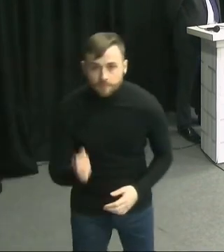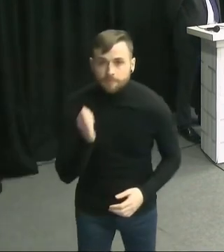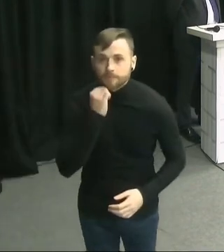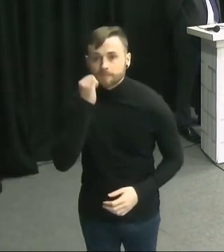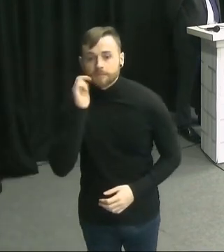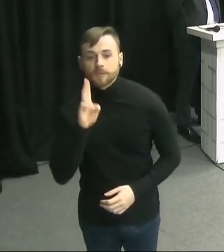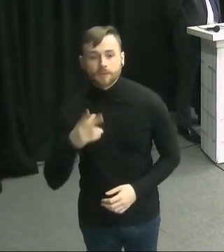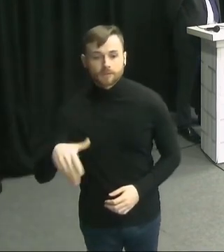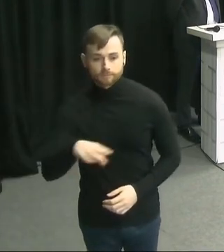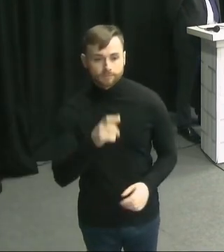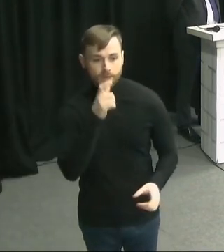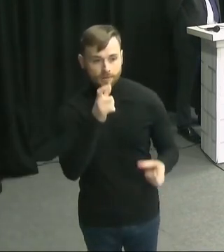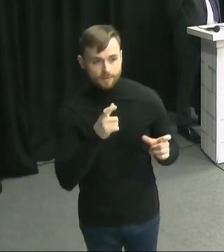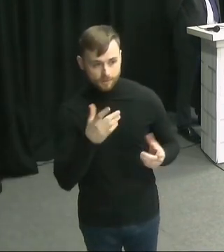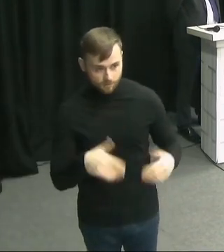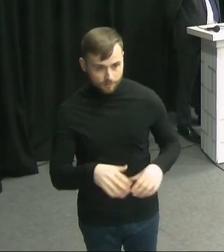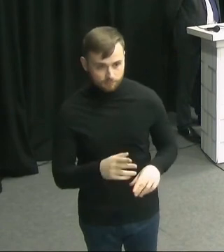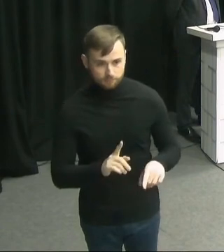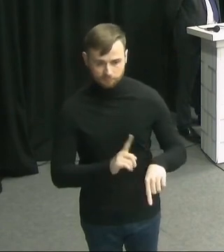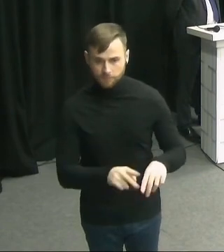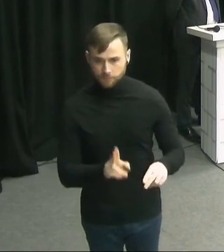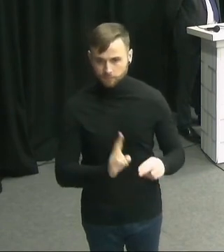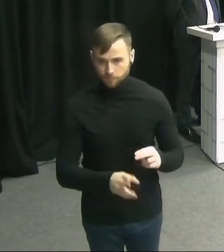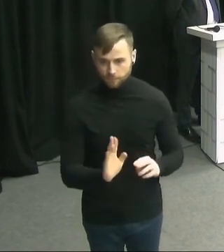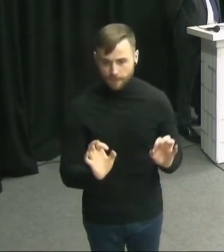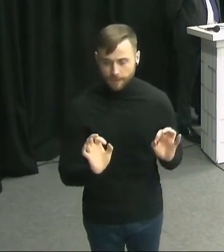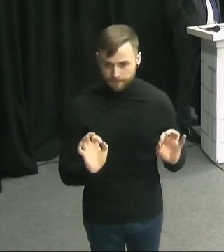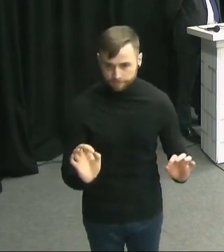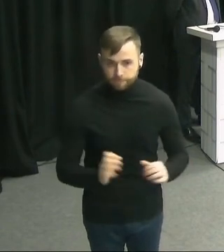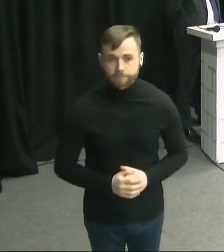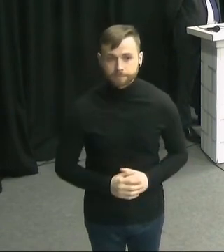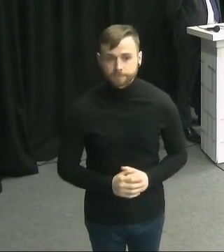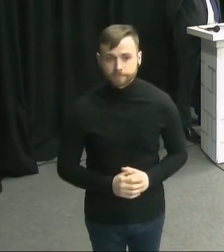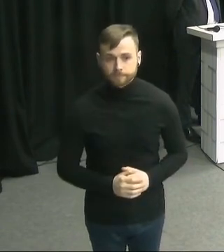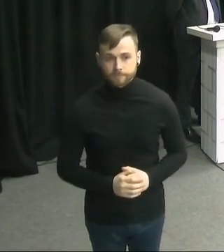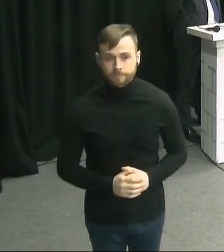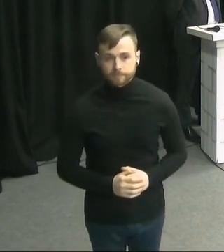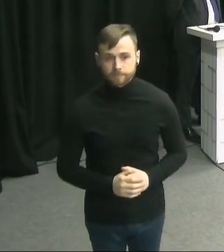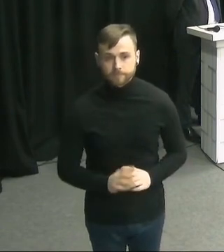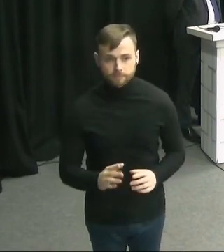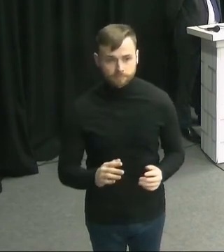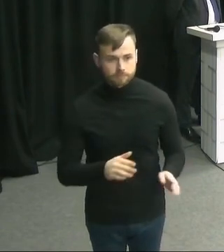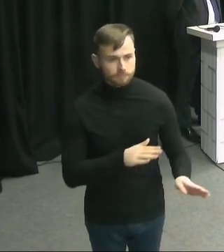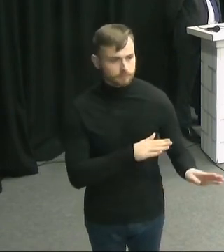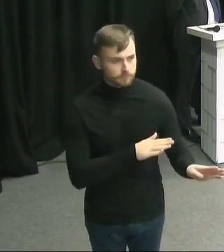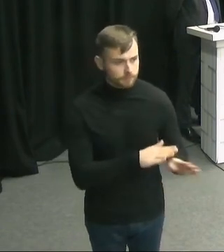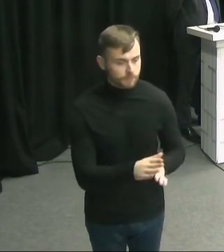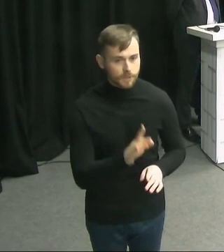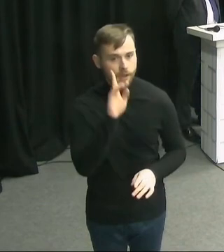Thank you for answering this question, and it will be a great ending to our